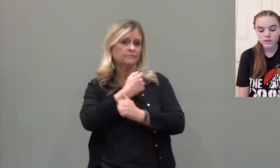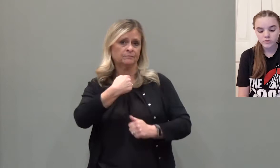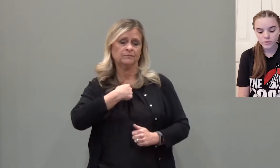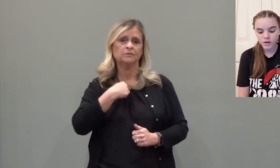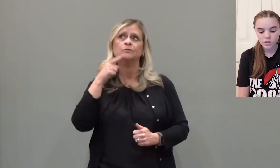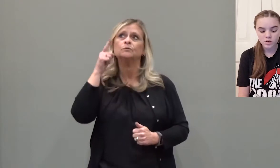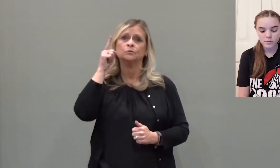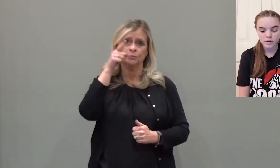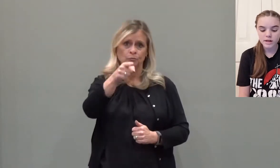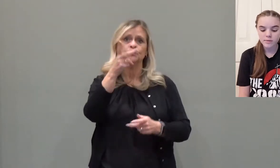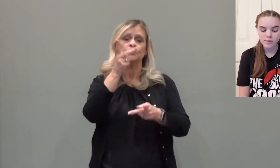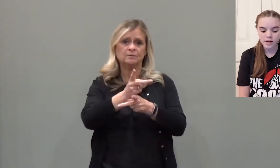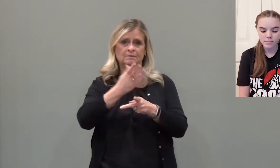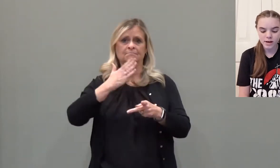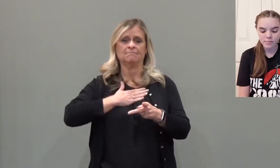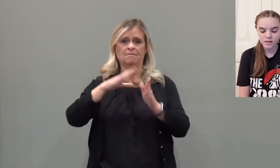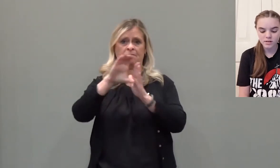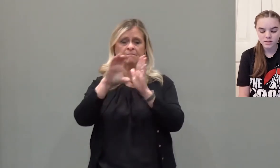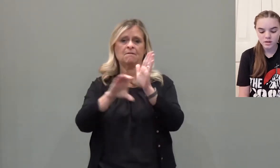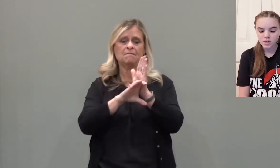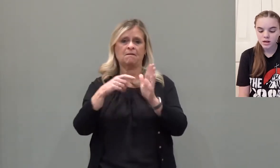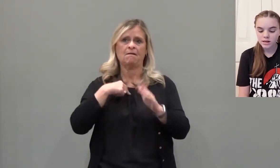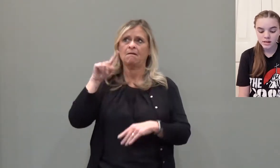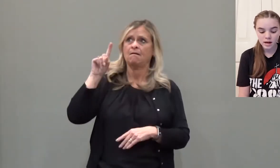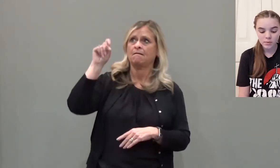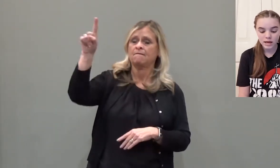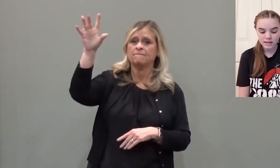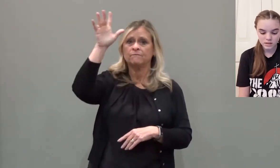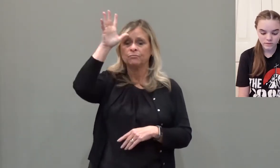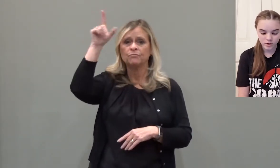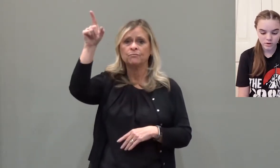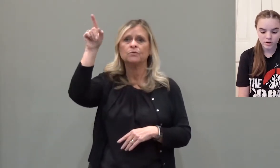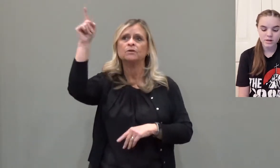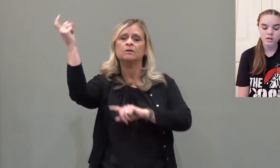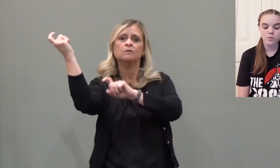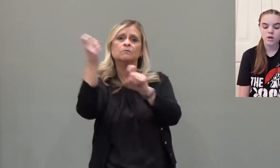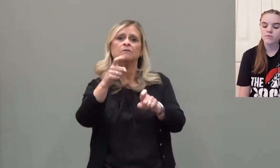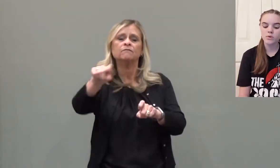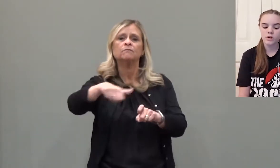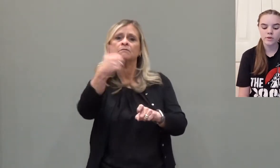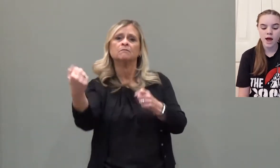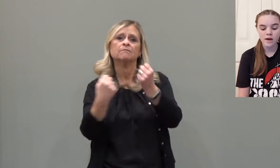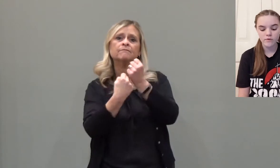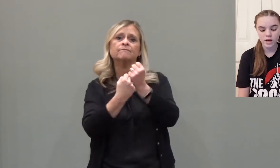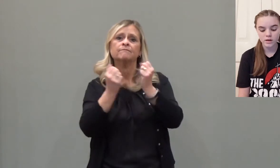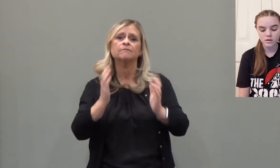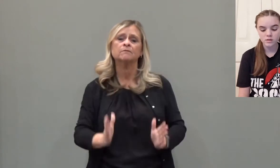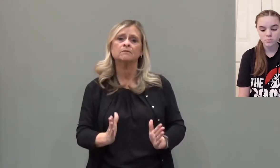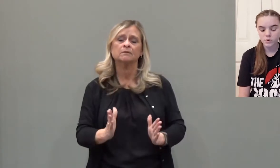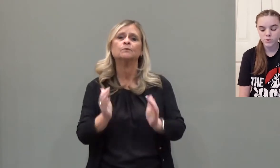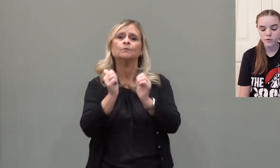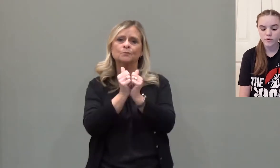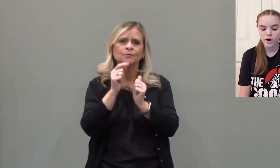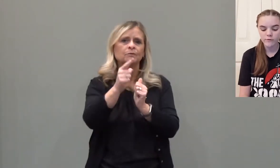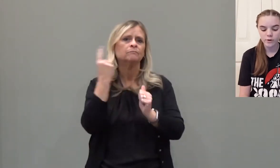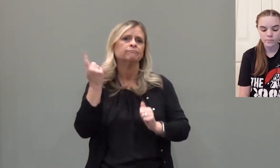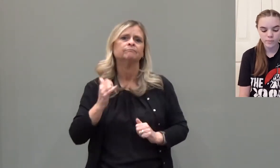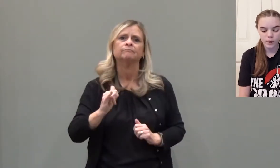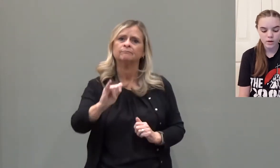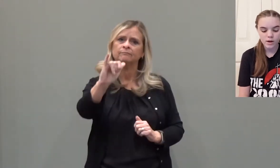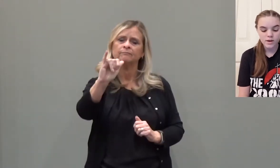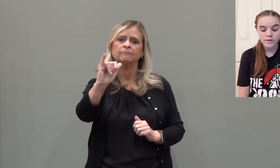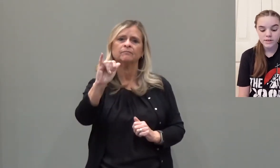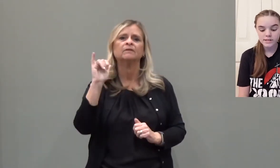If you love me, you will keep my commandments, and I will ask the Father, and he will give you another advocate to be with you